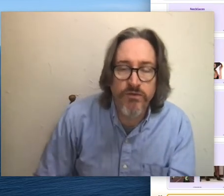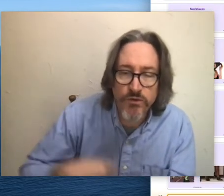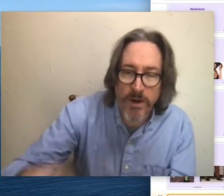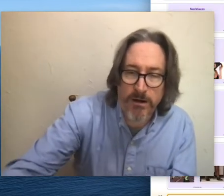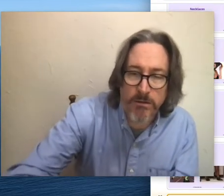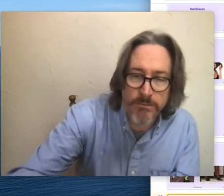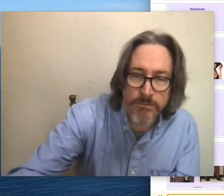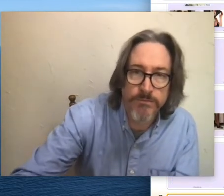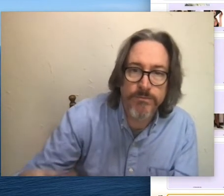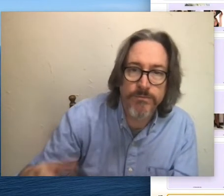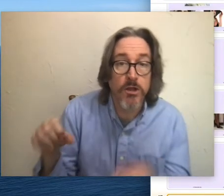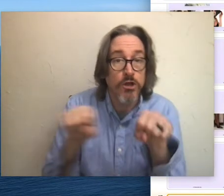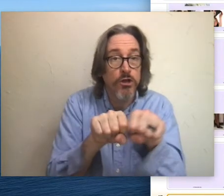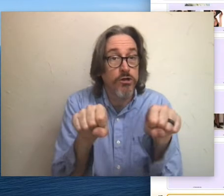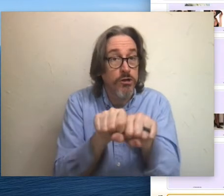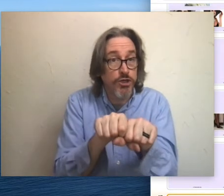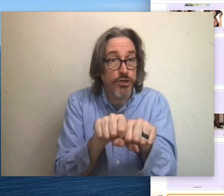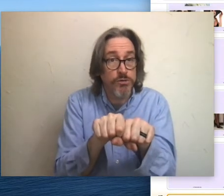Footwear.